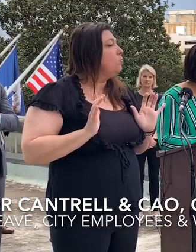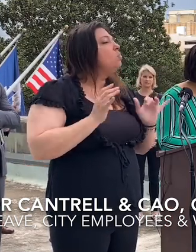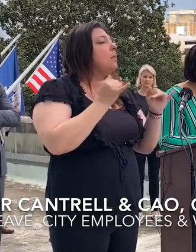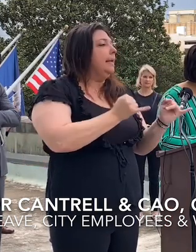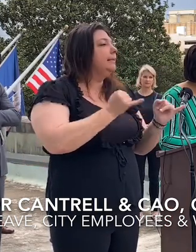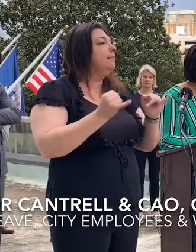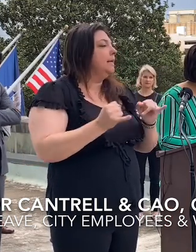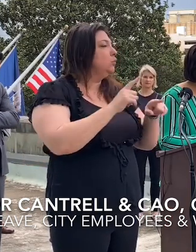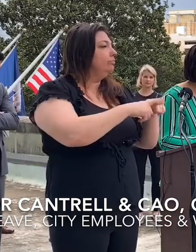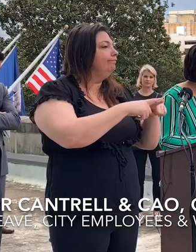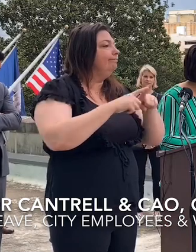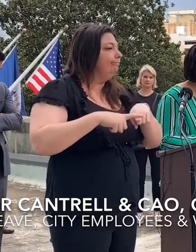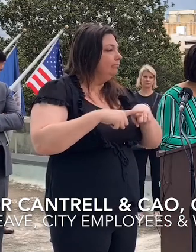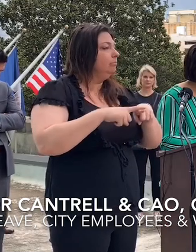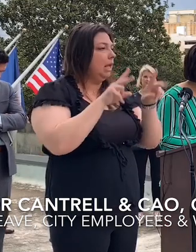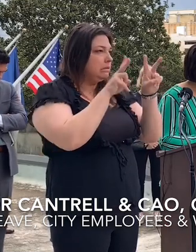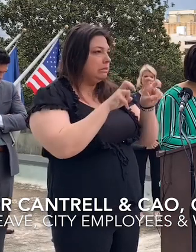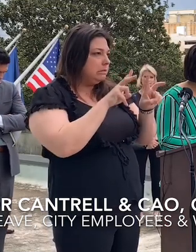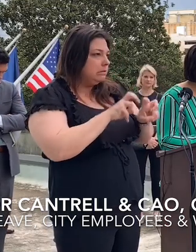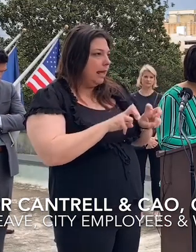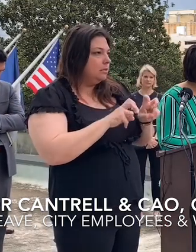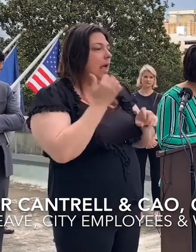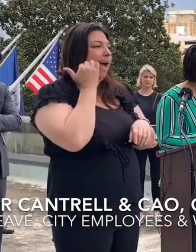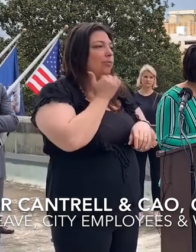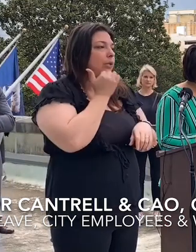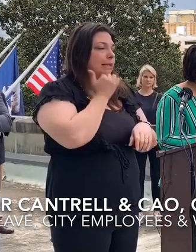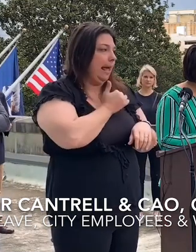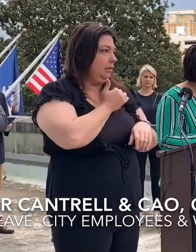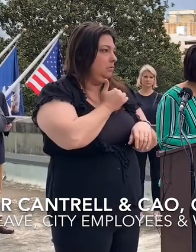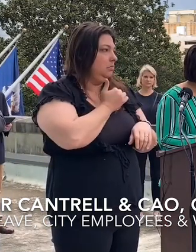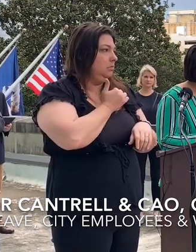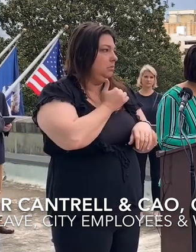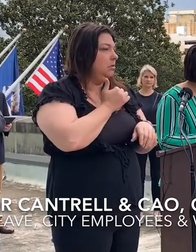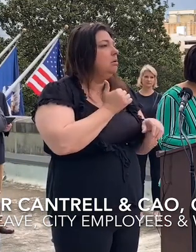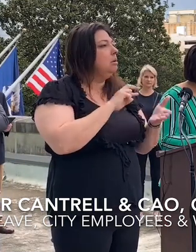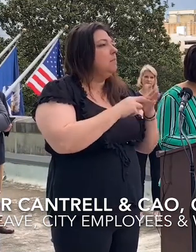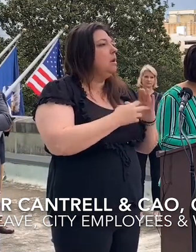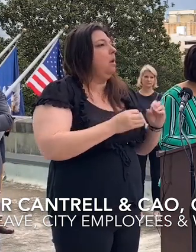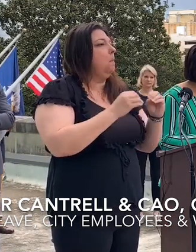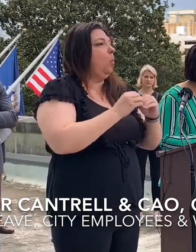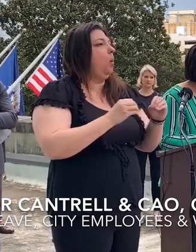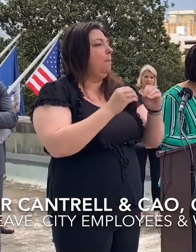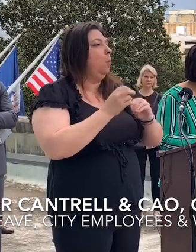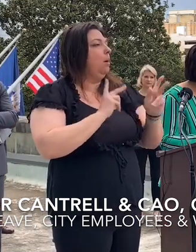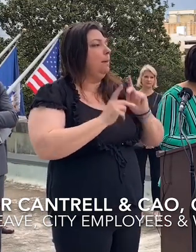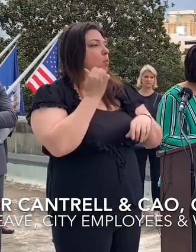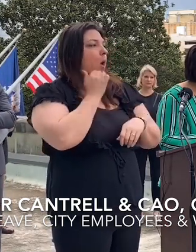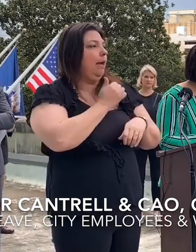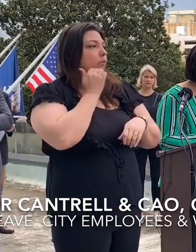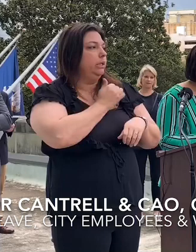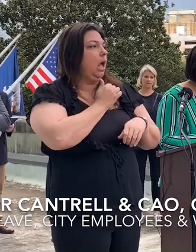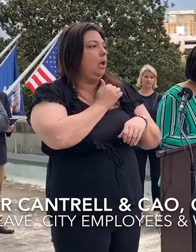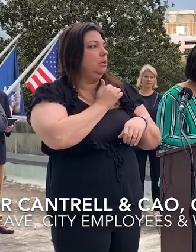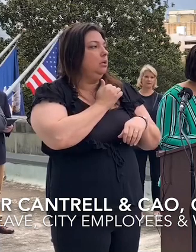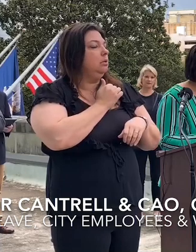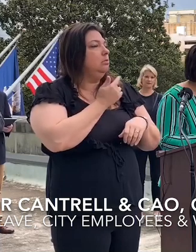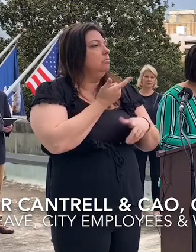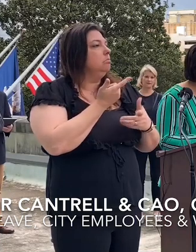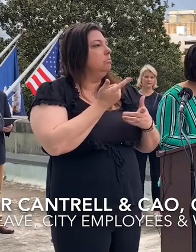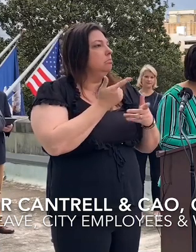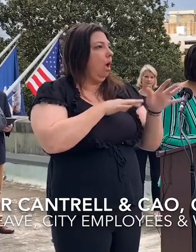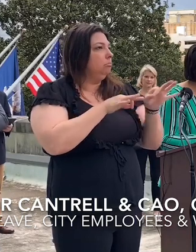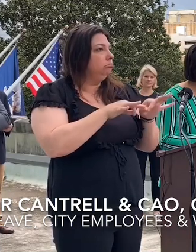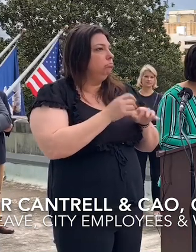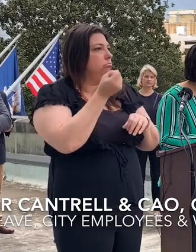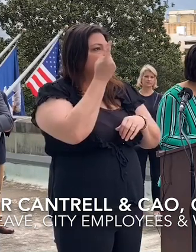case-by-case basis as we assess every single day. So every day more and more are moving towards that with a clear